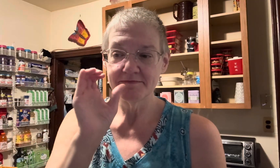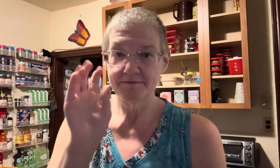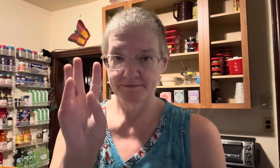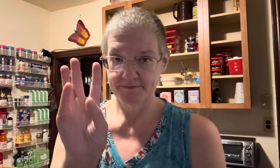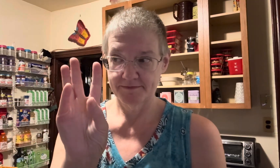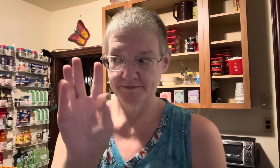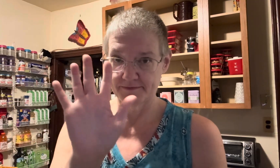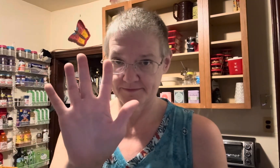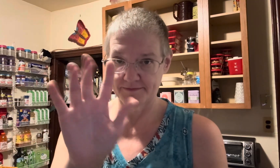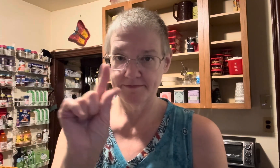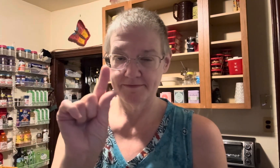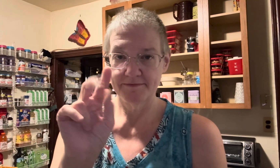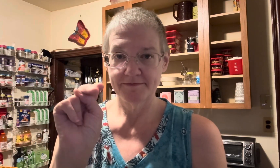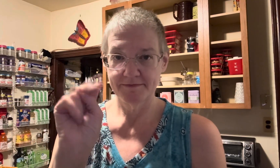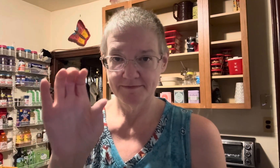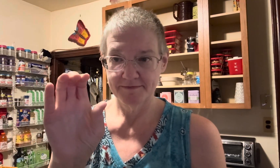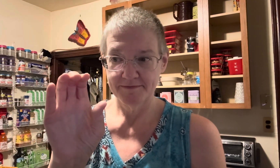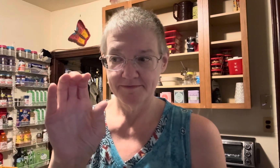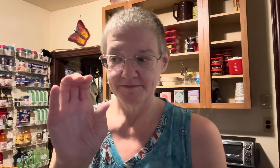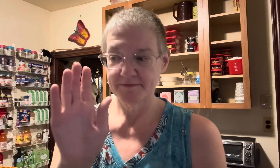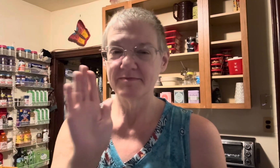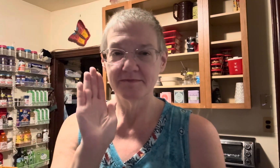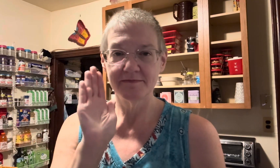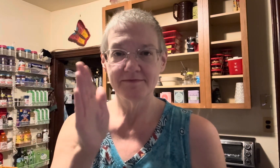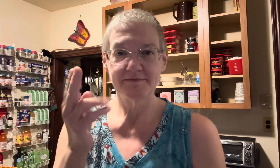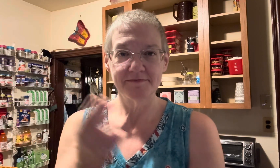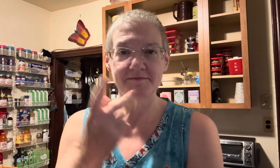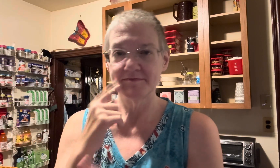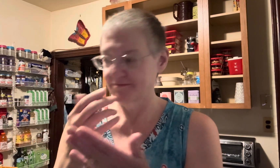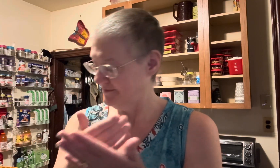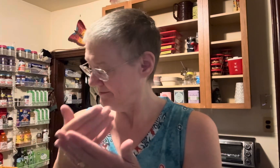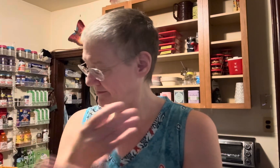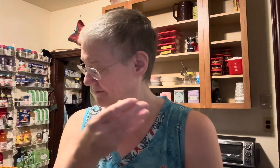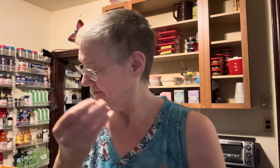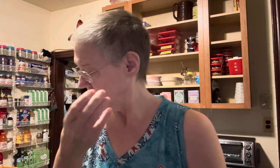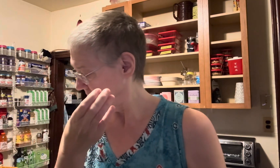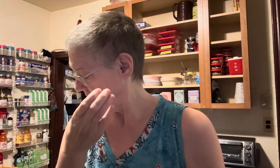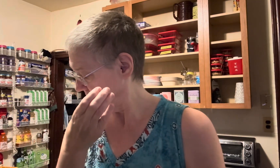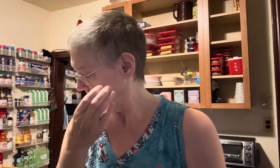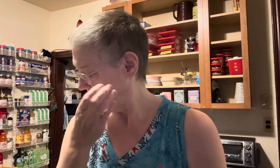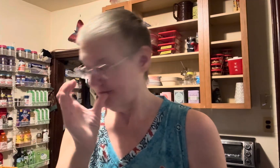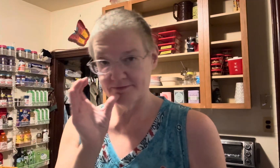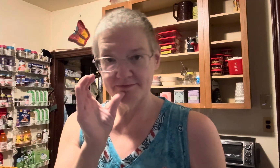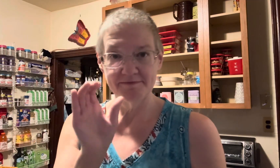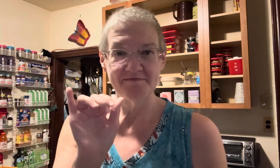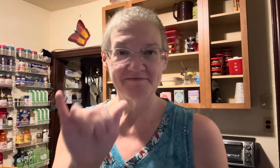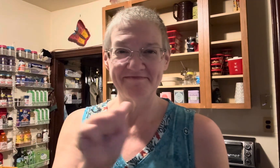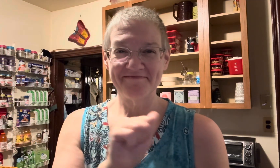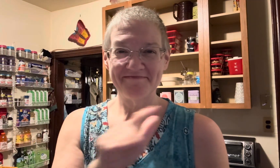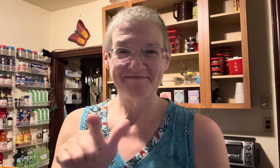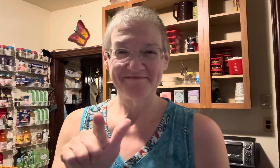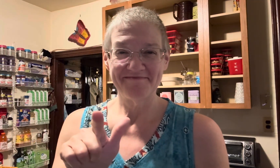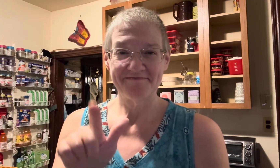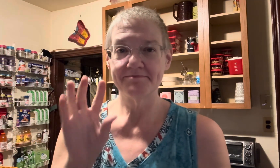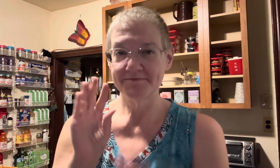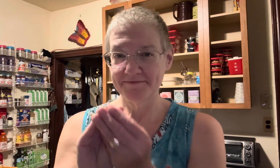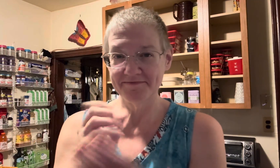It's like a milk. So there's 5 grams of net carbs in that one. It's going to use it with the cereal and drink the rest. And I think that's